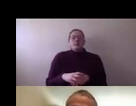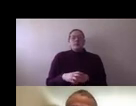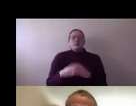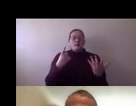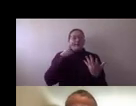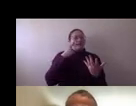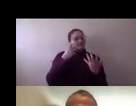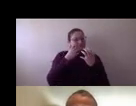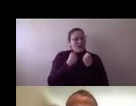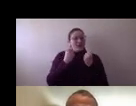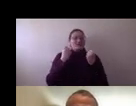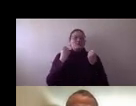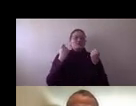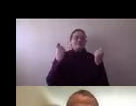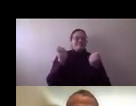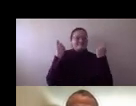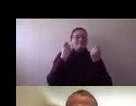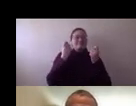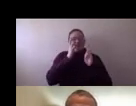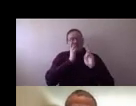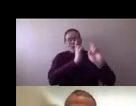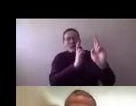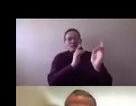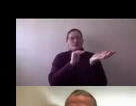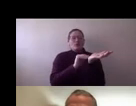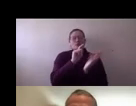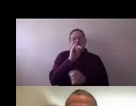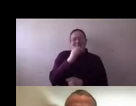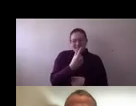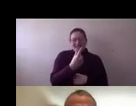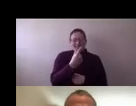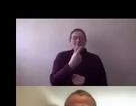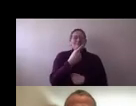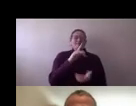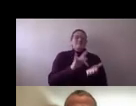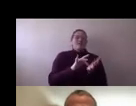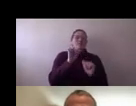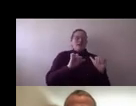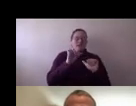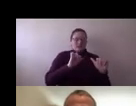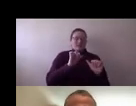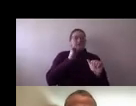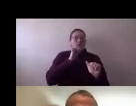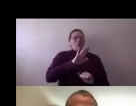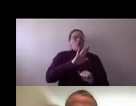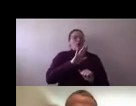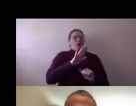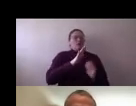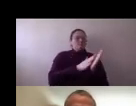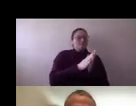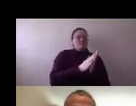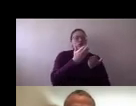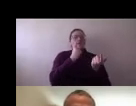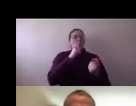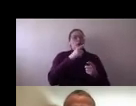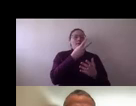worthwhile to celebrate, to honor Dr. Ting as a medical scientist for her dedicated service to both the